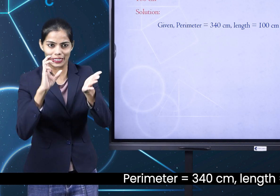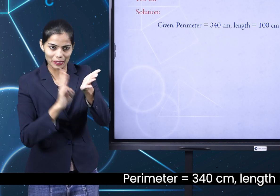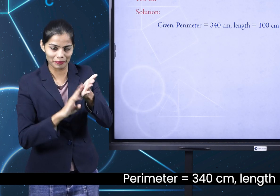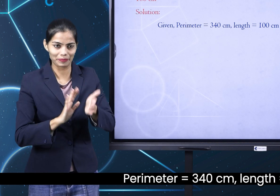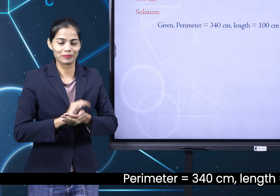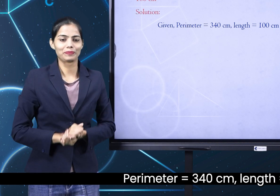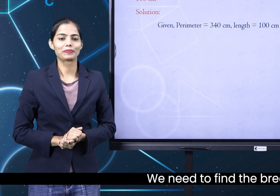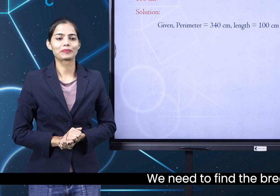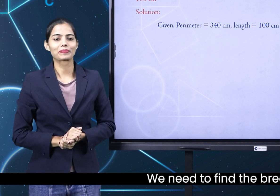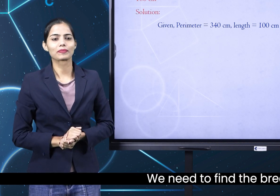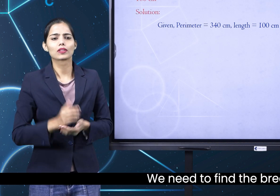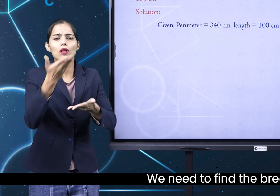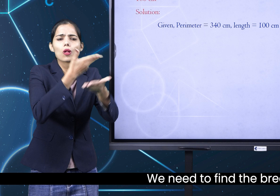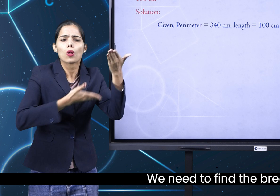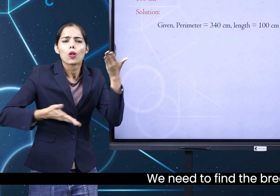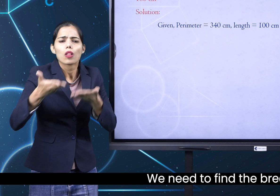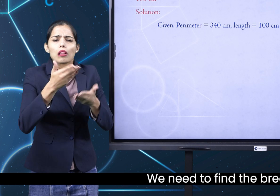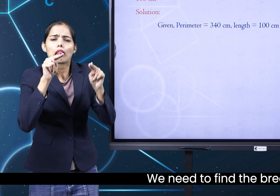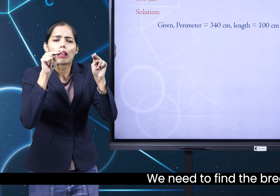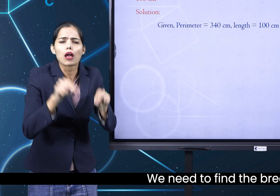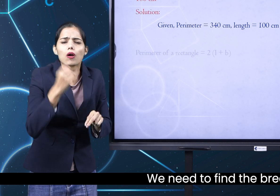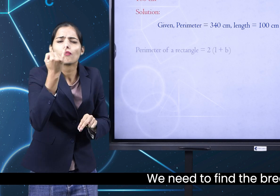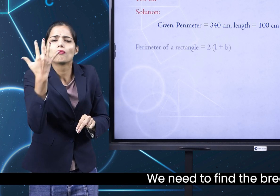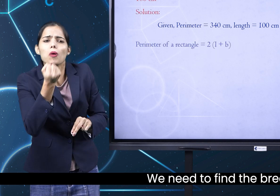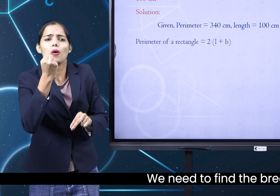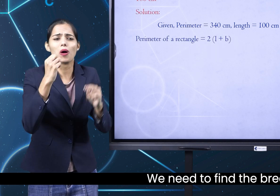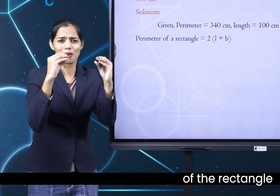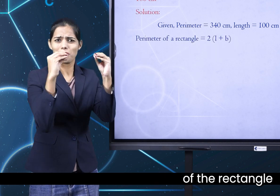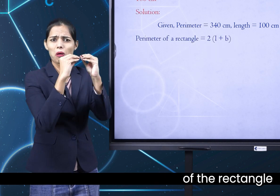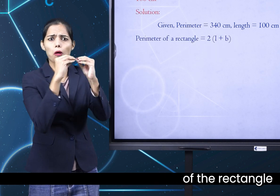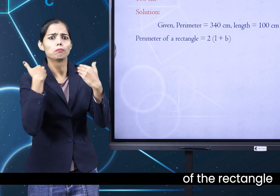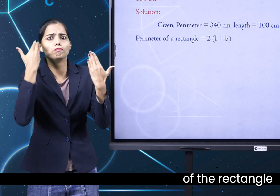100 cm. We need to find the breadth of the rectangle.